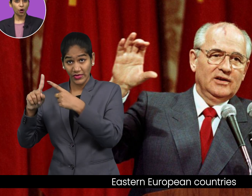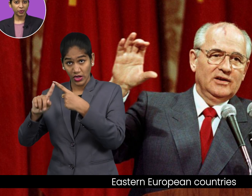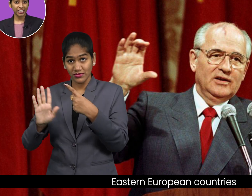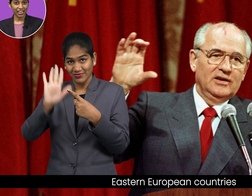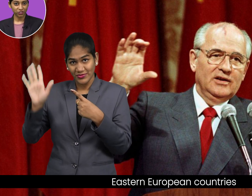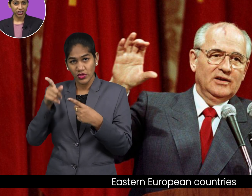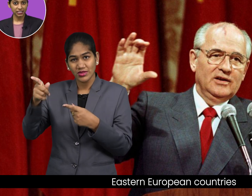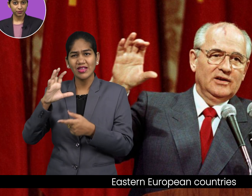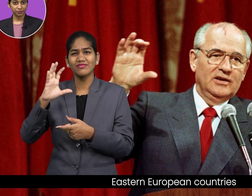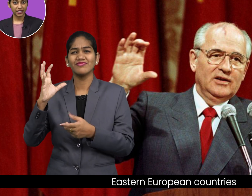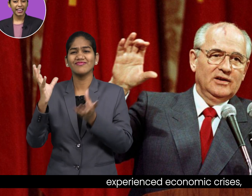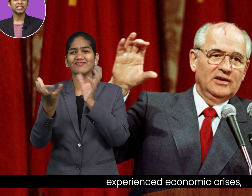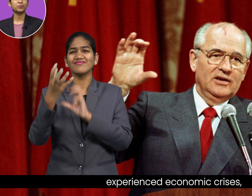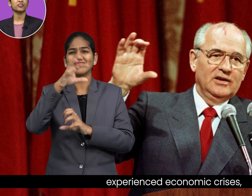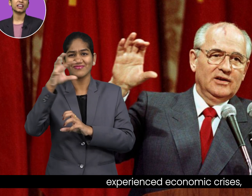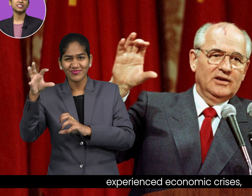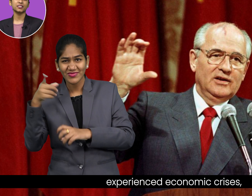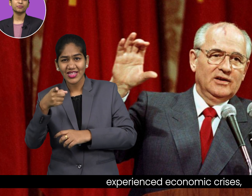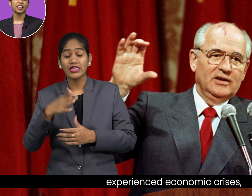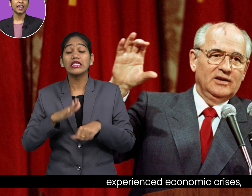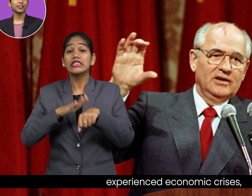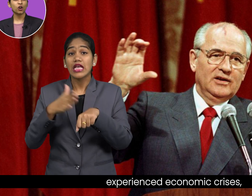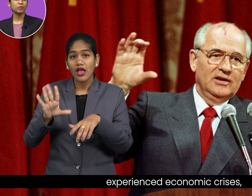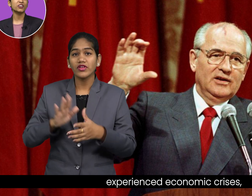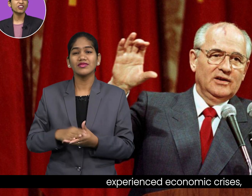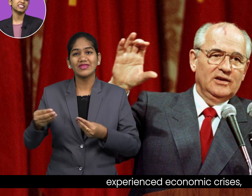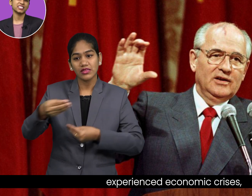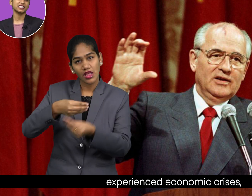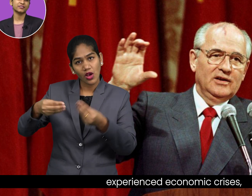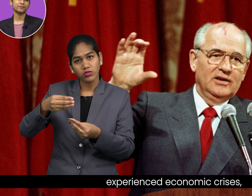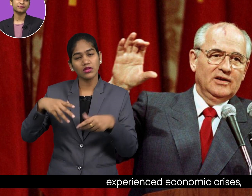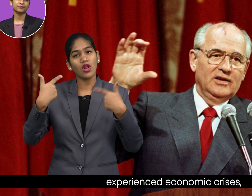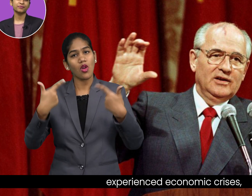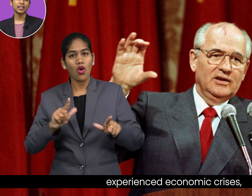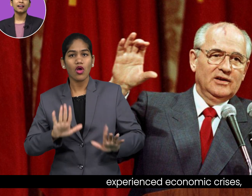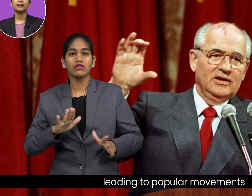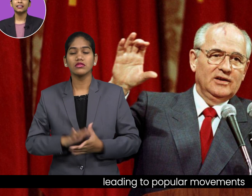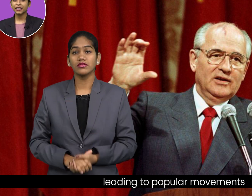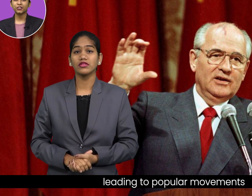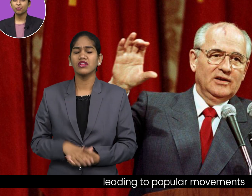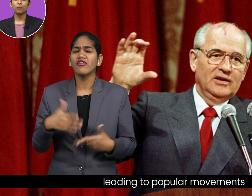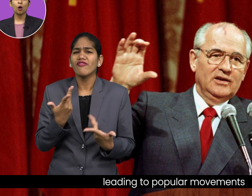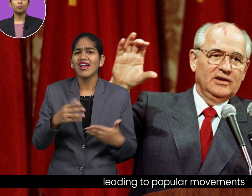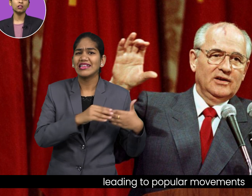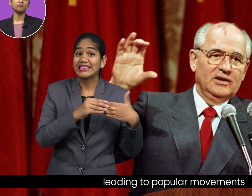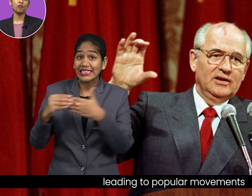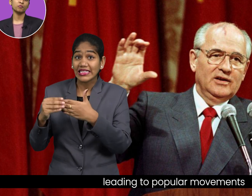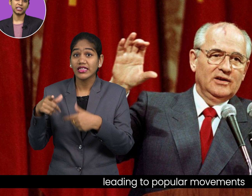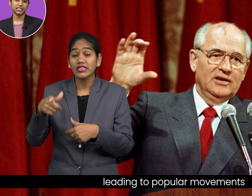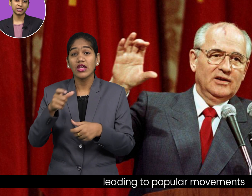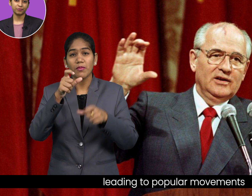Eastern European countries experienced economic crisis, leading to